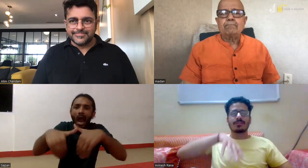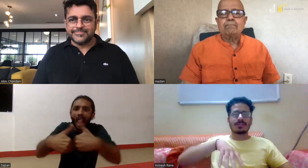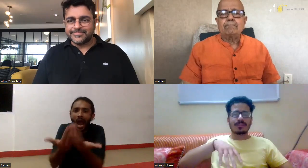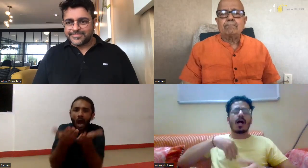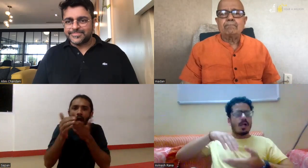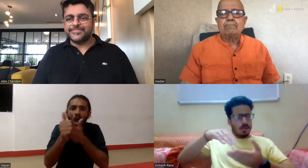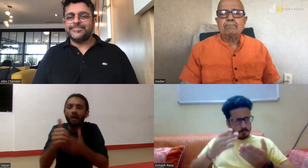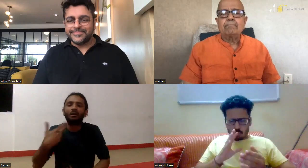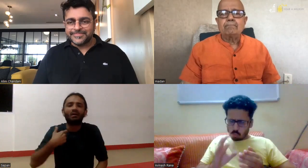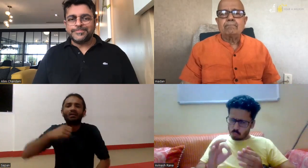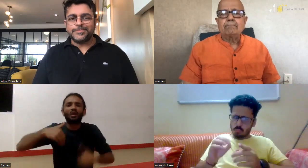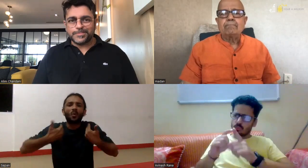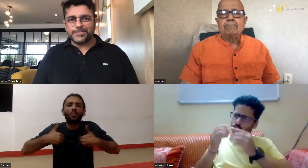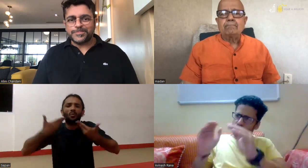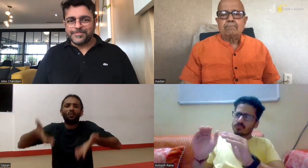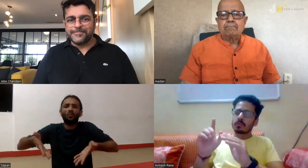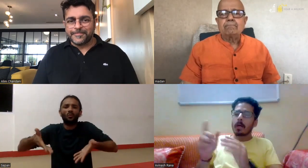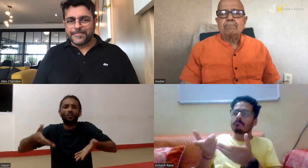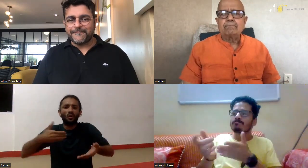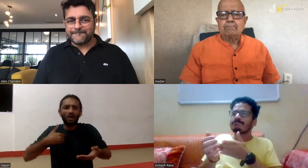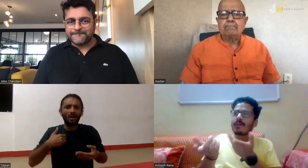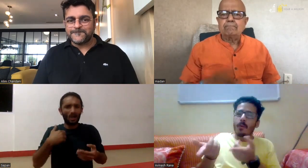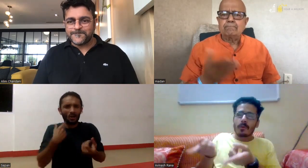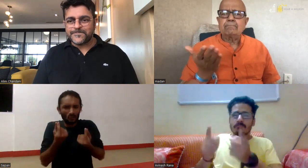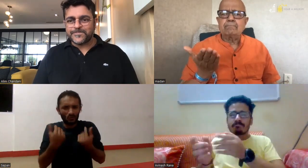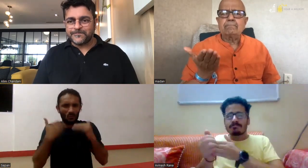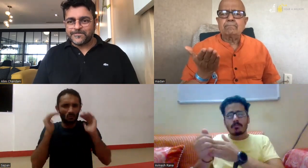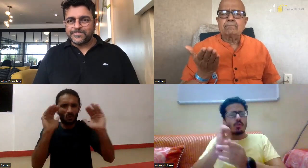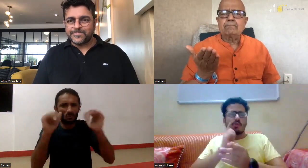DEd course, and I'm in my second year.